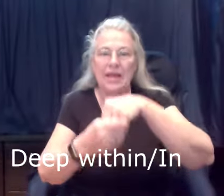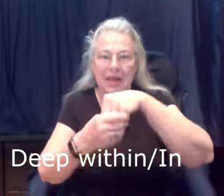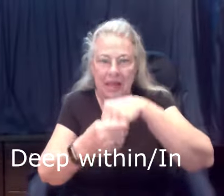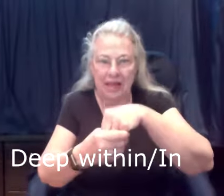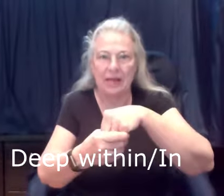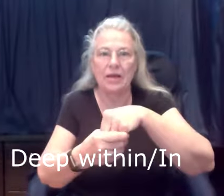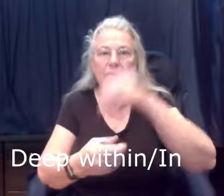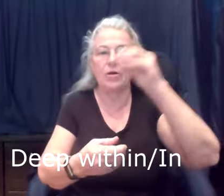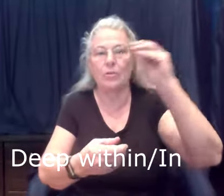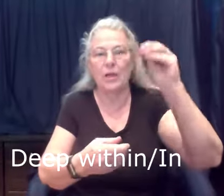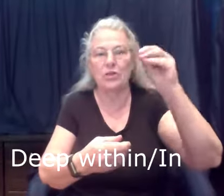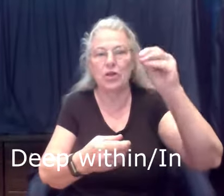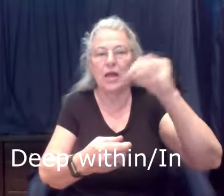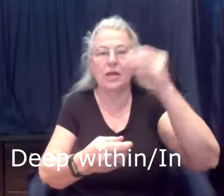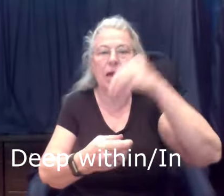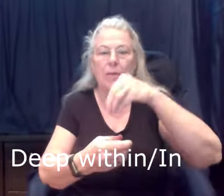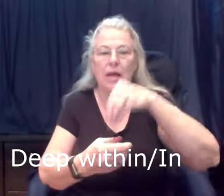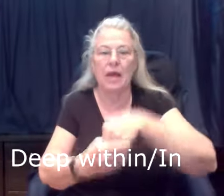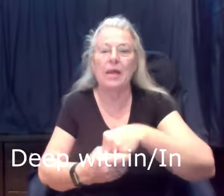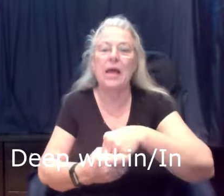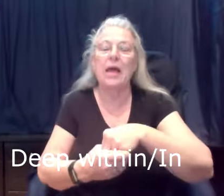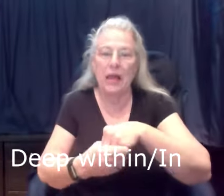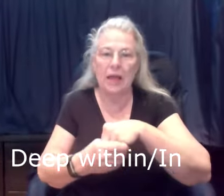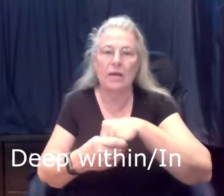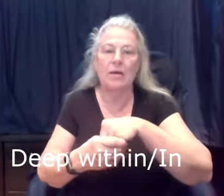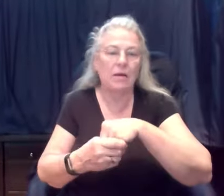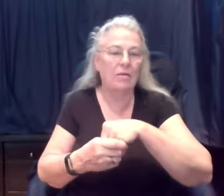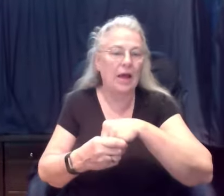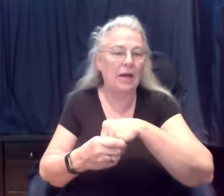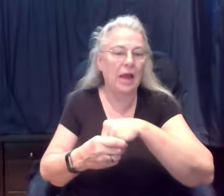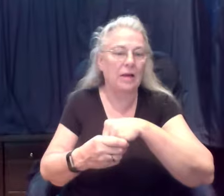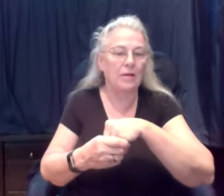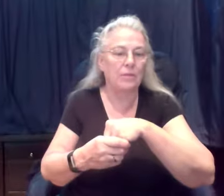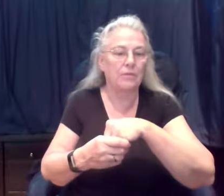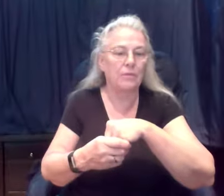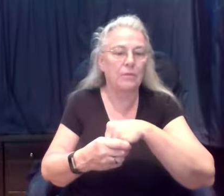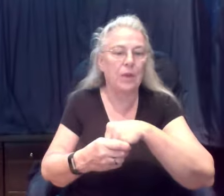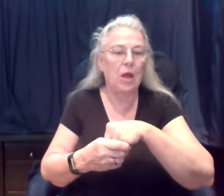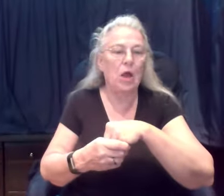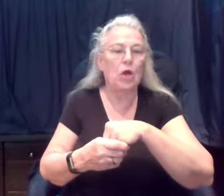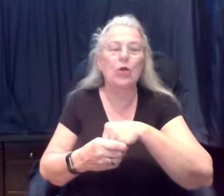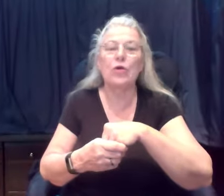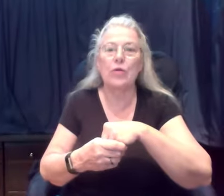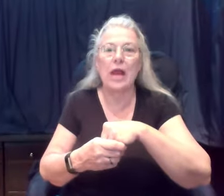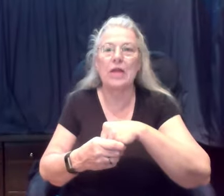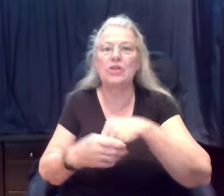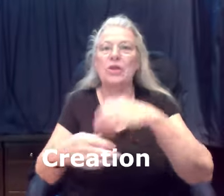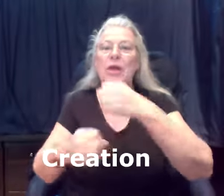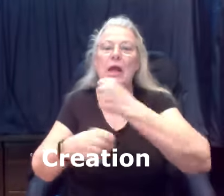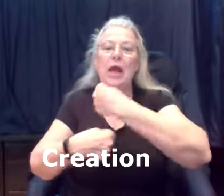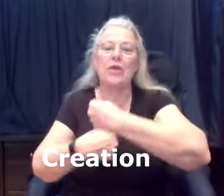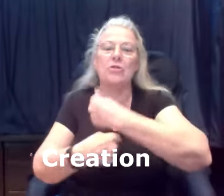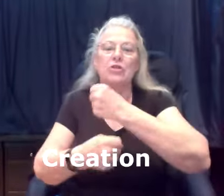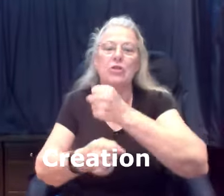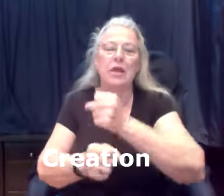in your pinched hand, dominant hand, in that hand. Creation, and you are just, it is